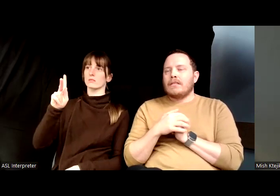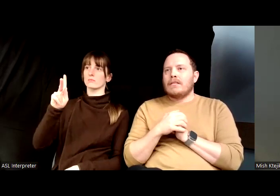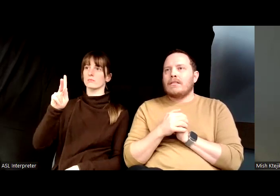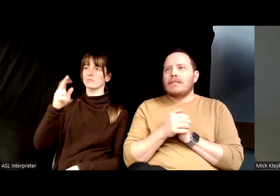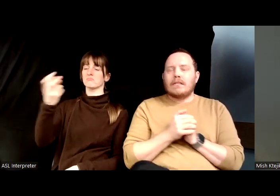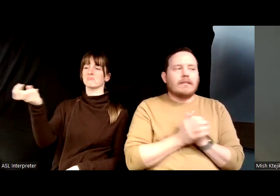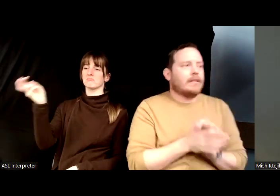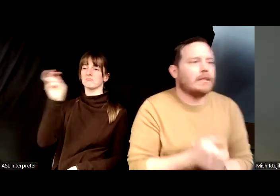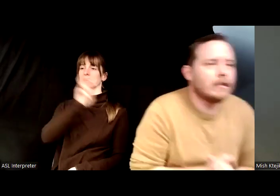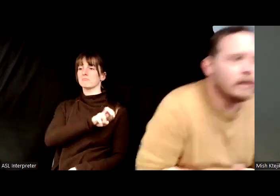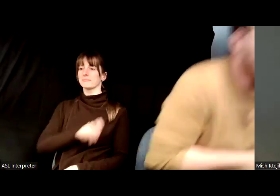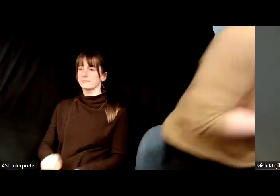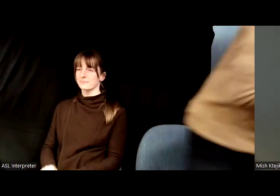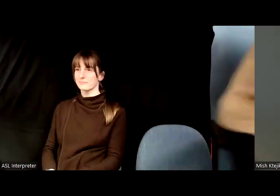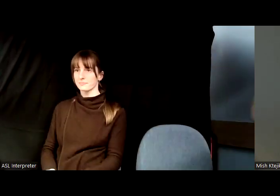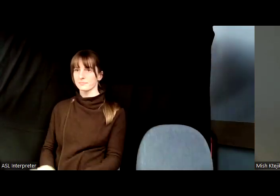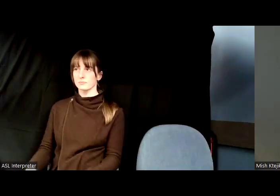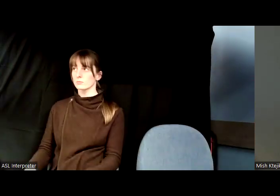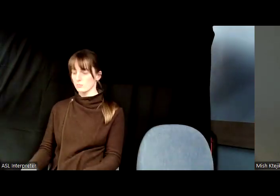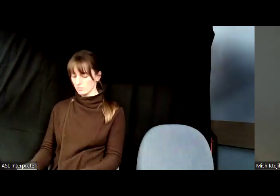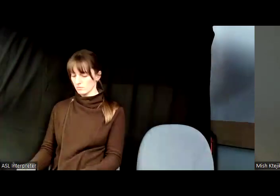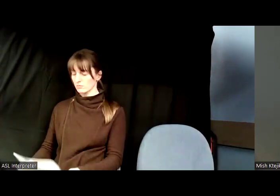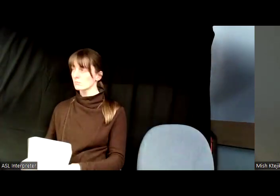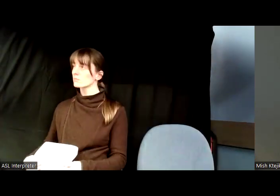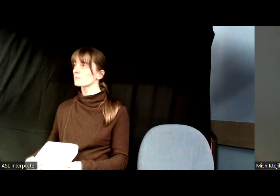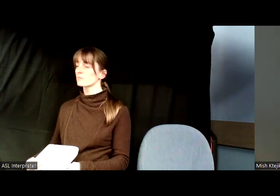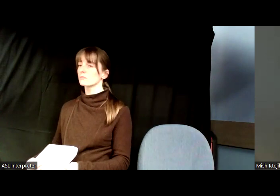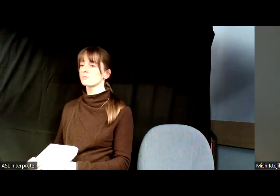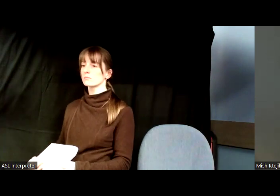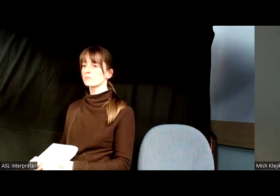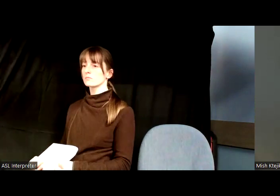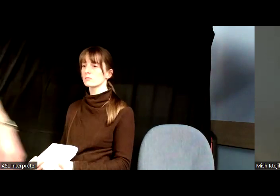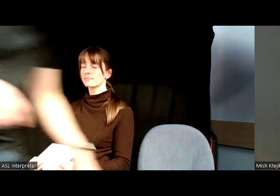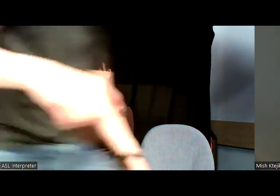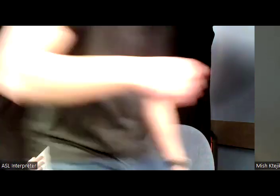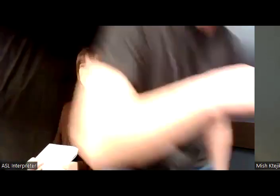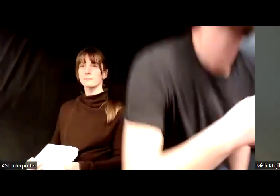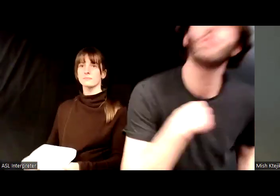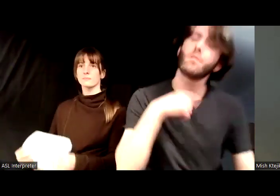interpreters. Yeah, I don't want it.